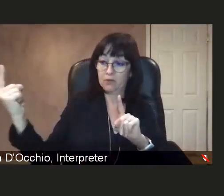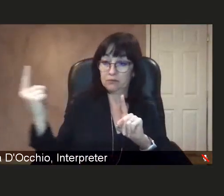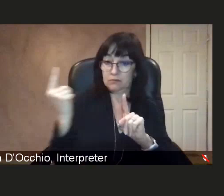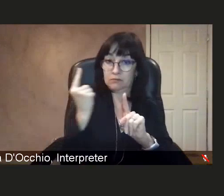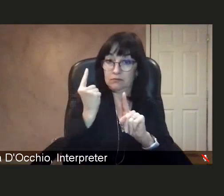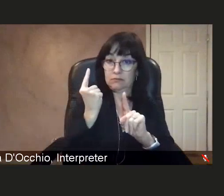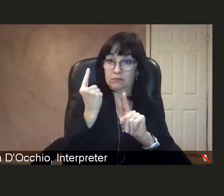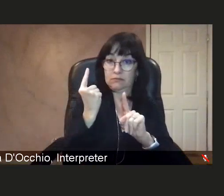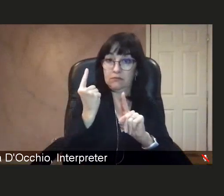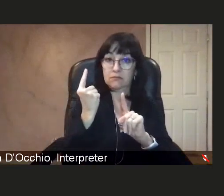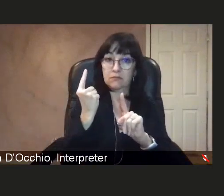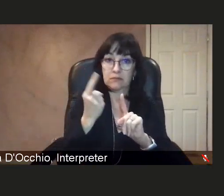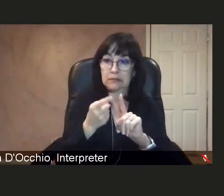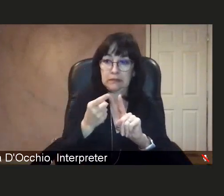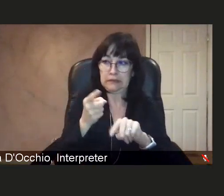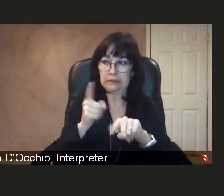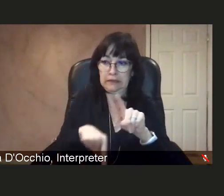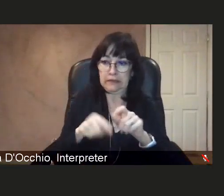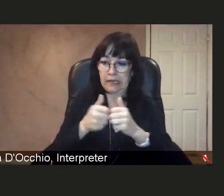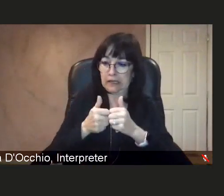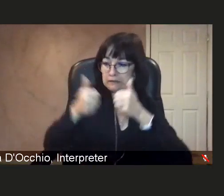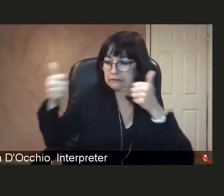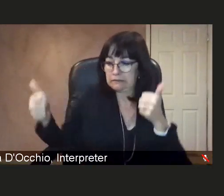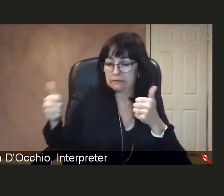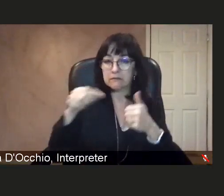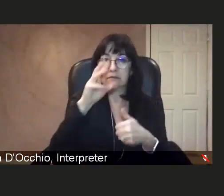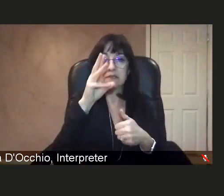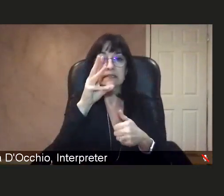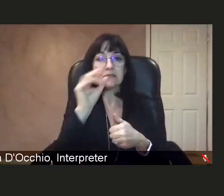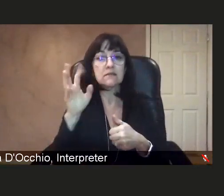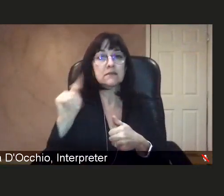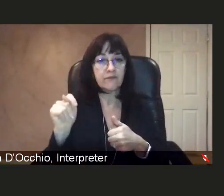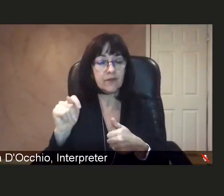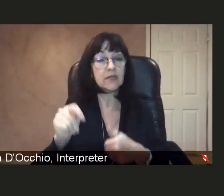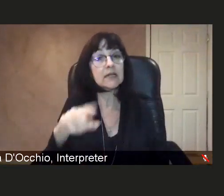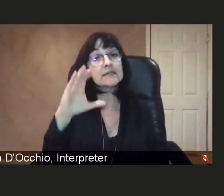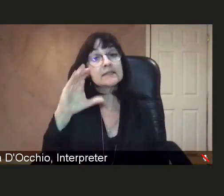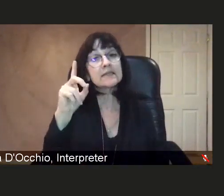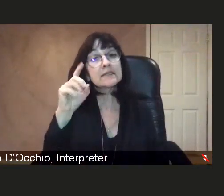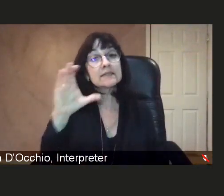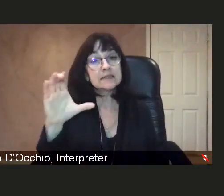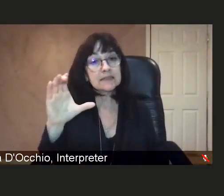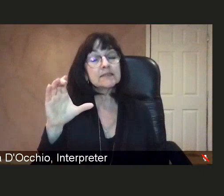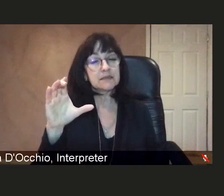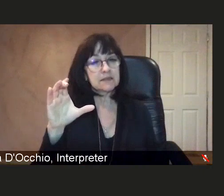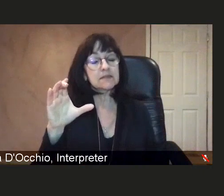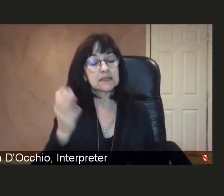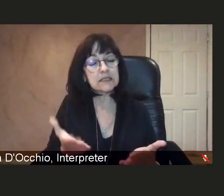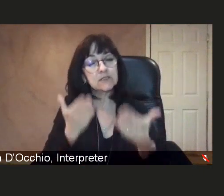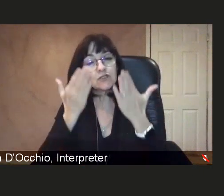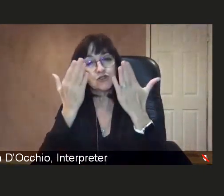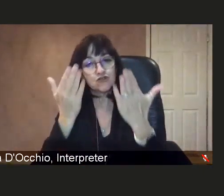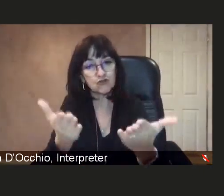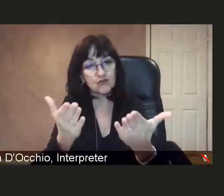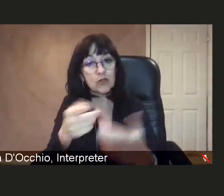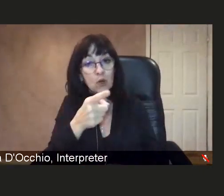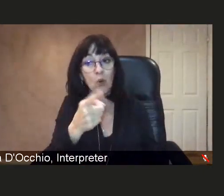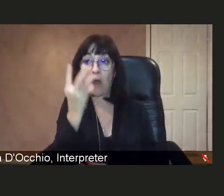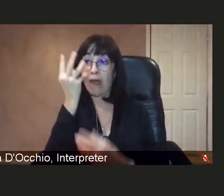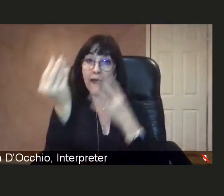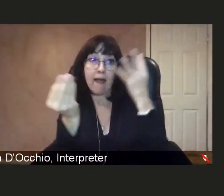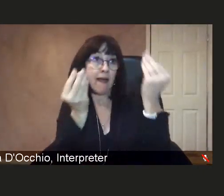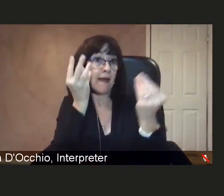the CDC in the last few days has recommended that using a cloth mask will provide some